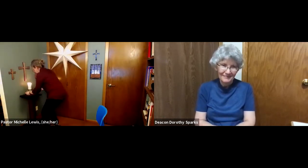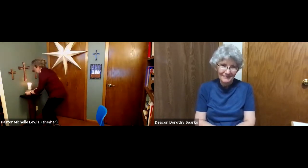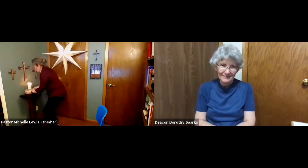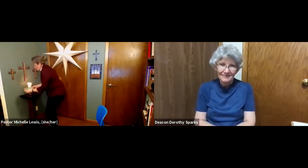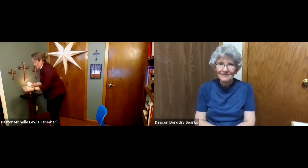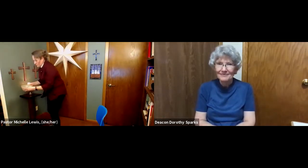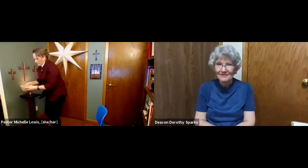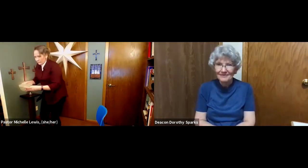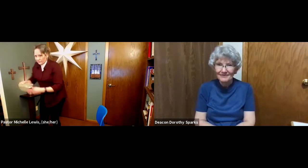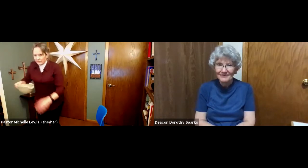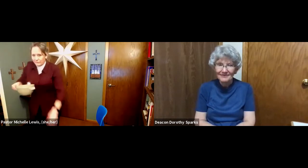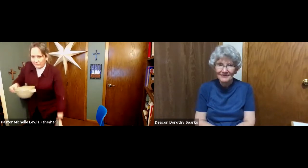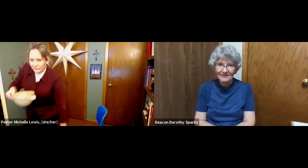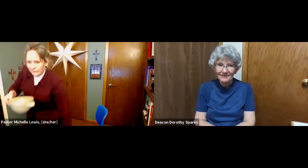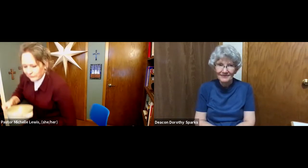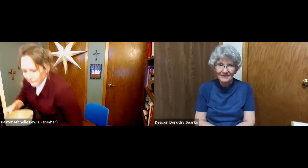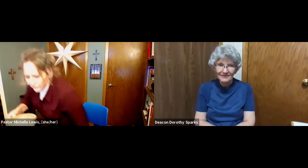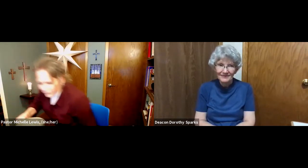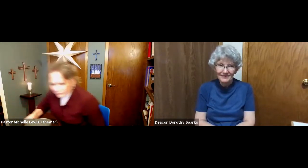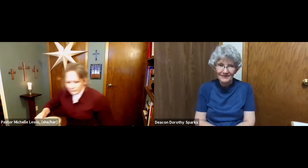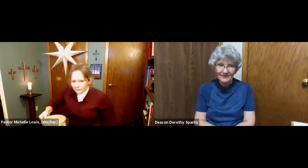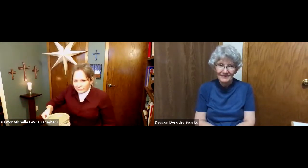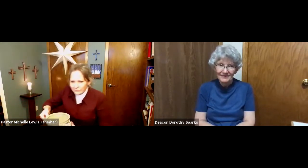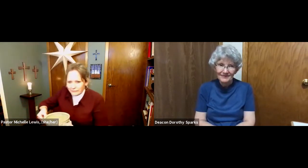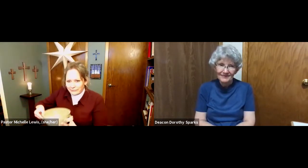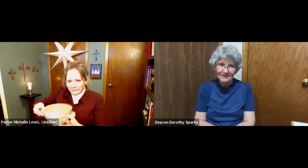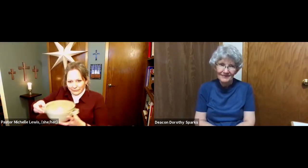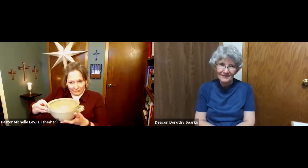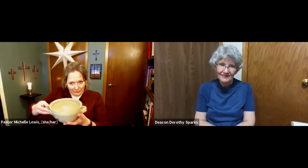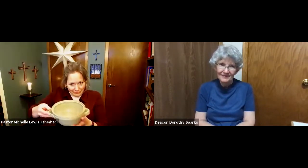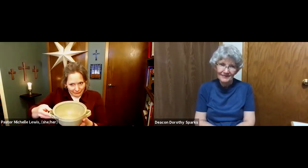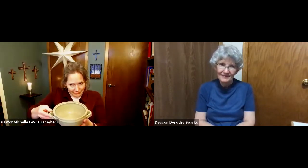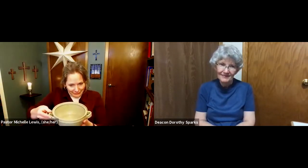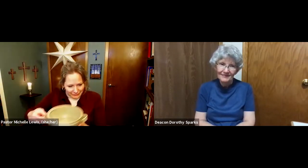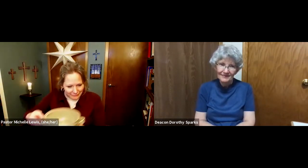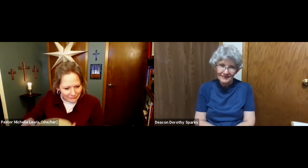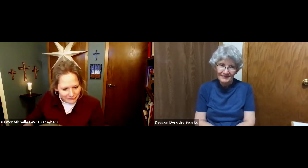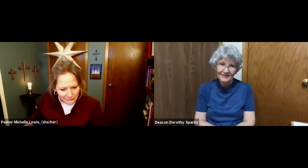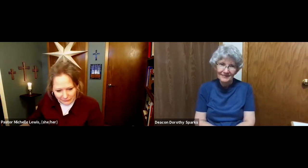I want you to do what I'm about to do. Get your bowl of water.